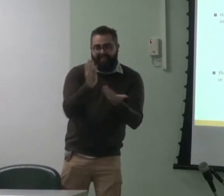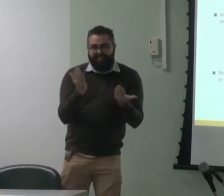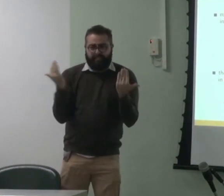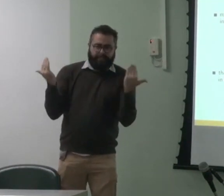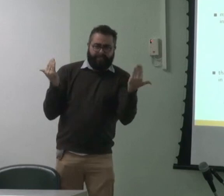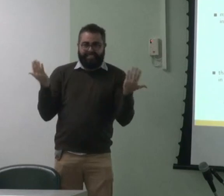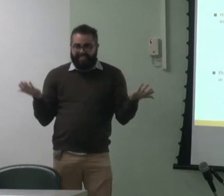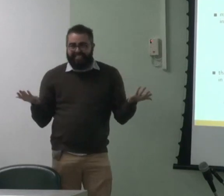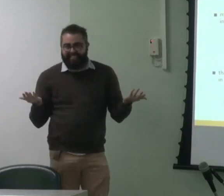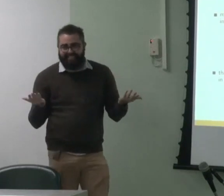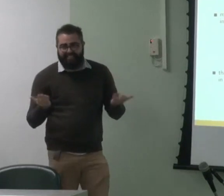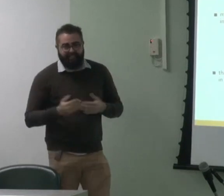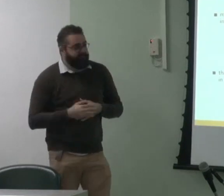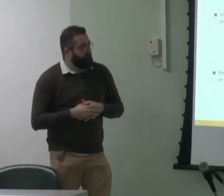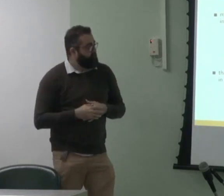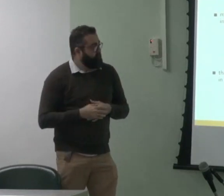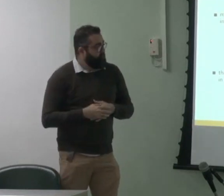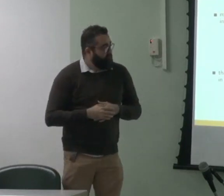what is